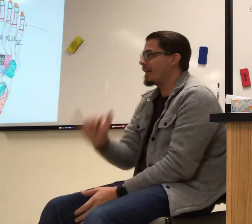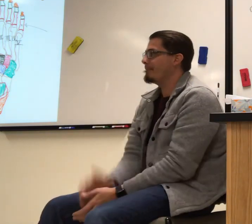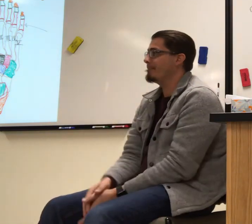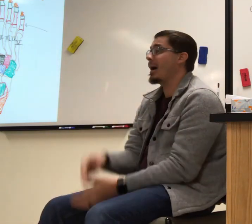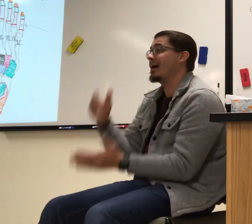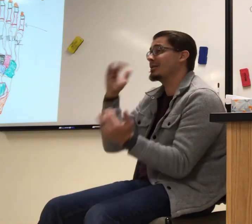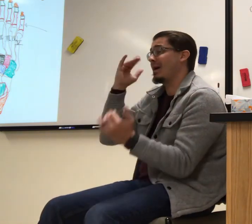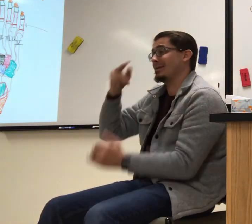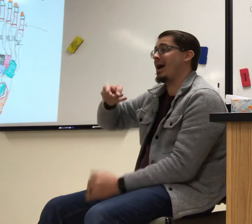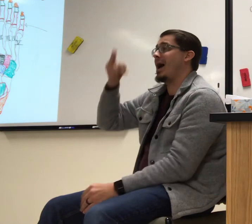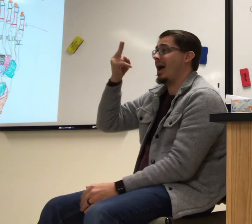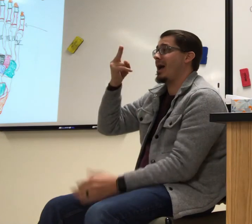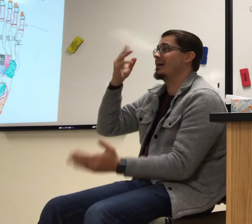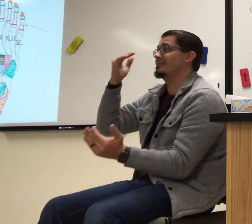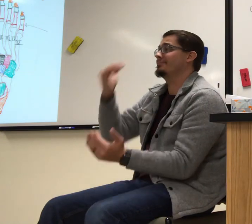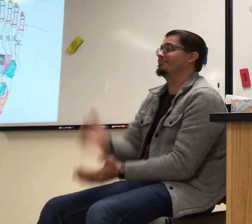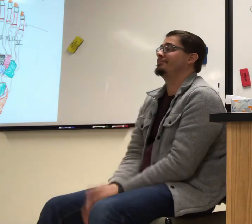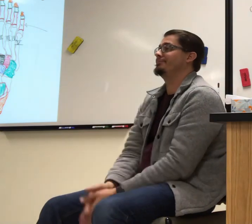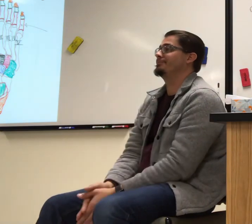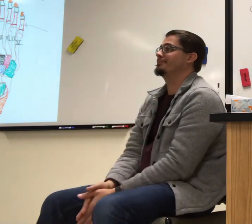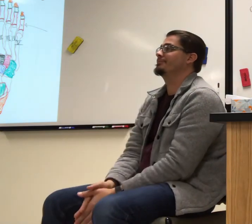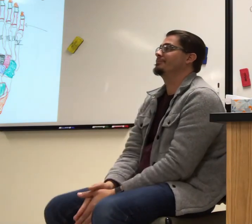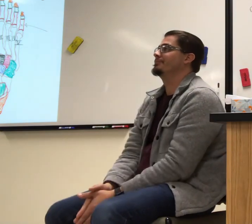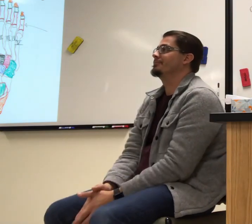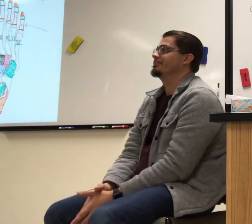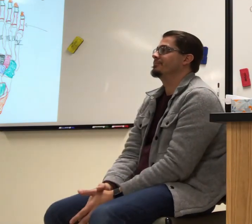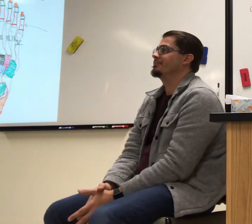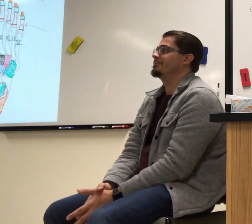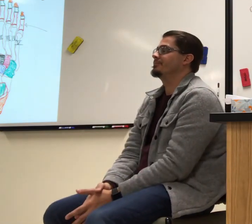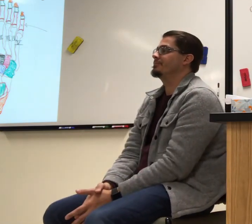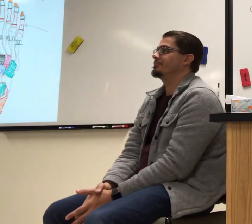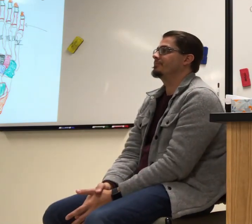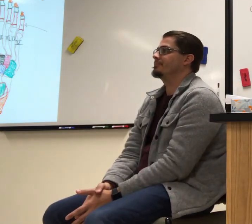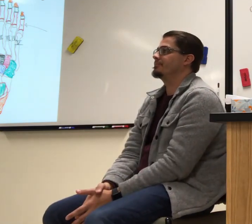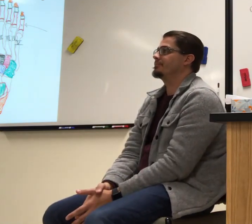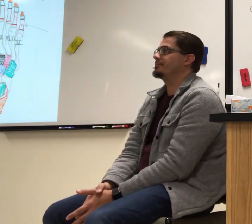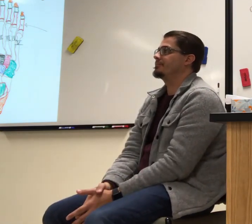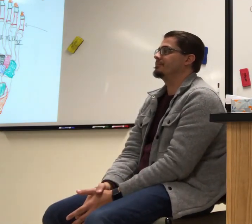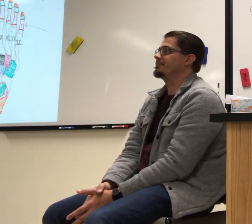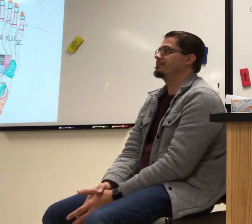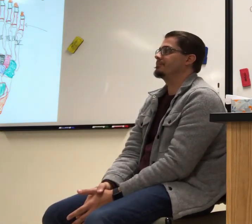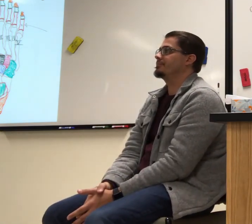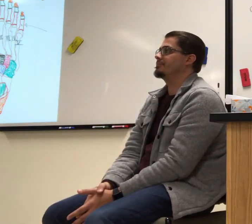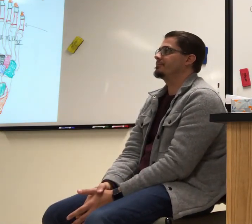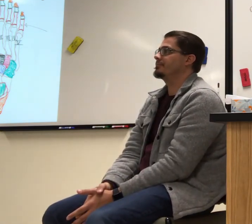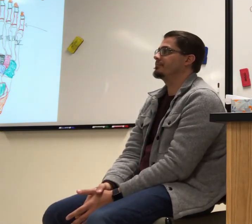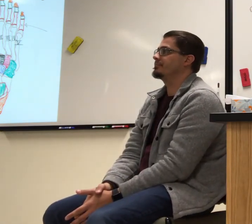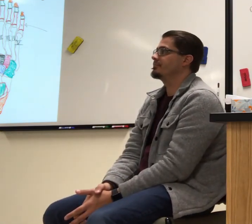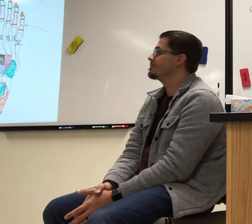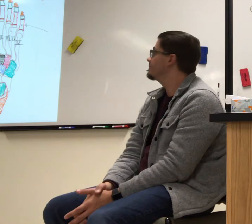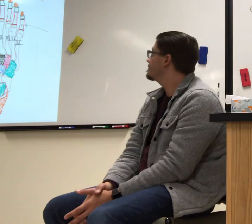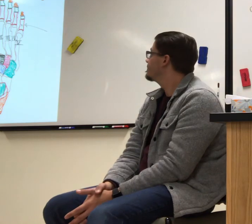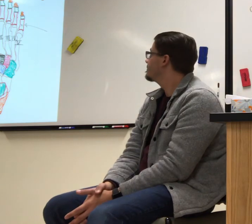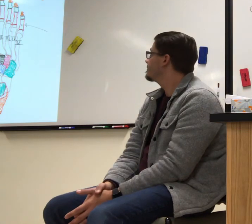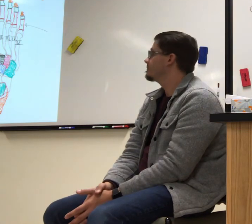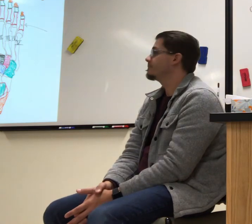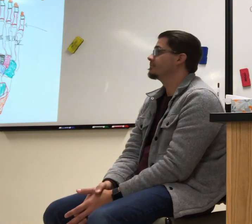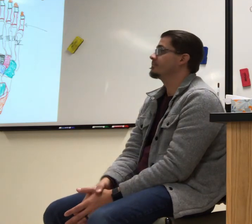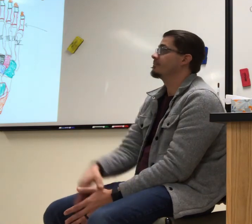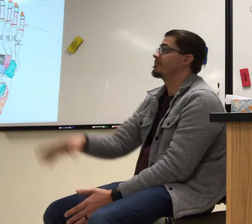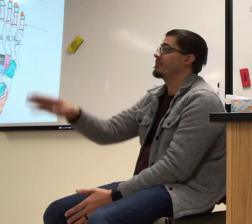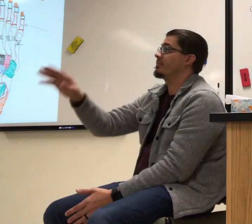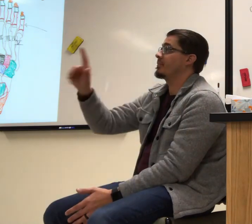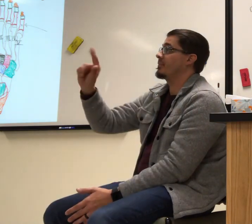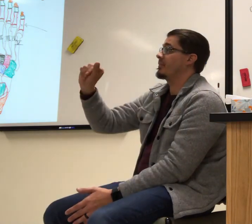high expectation of you. Okay, so study the bones in the mindset that you'll have a lab quiz